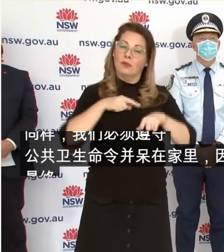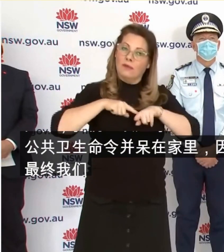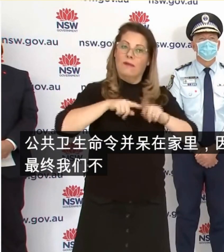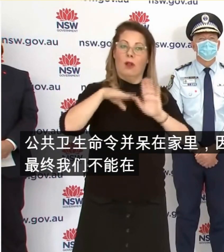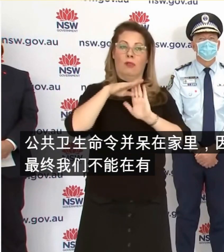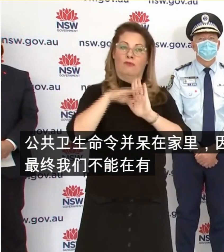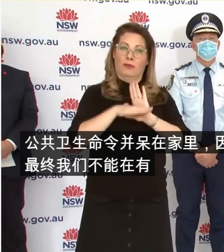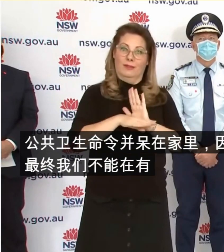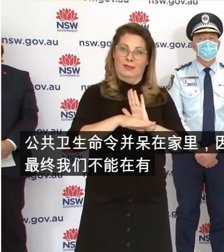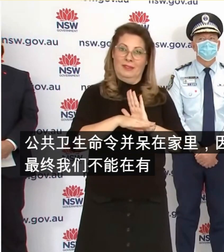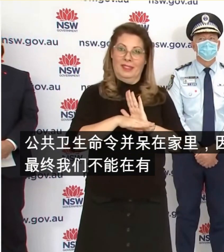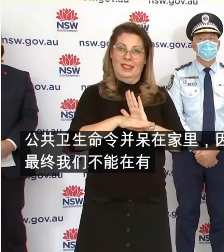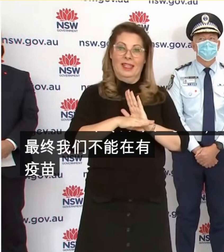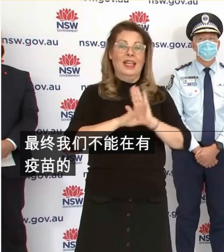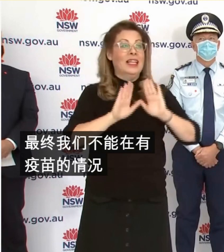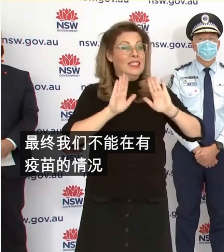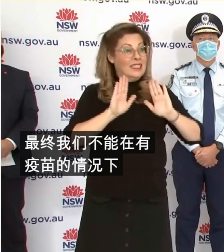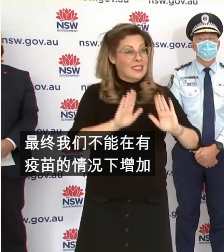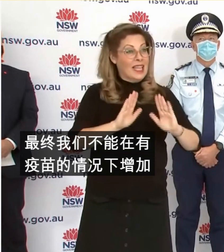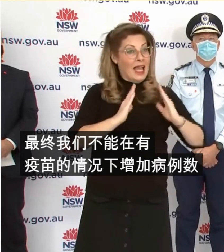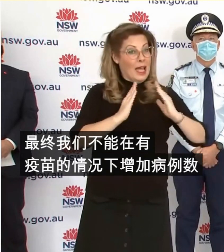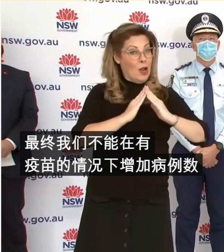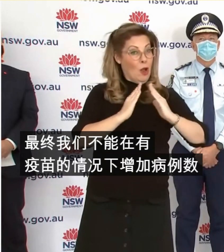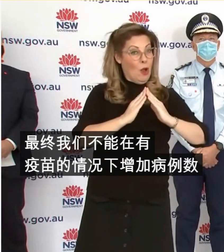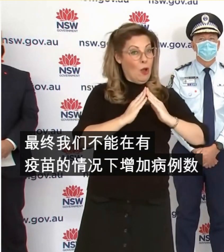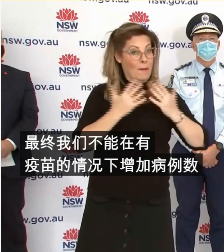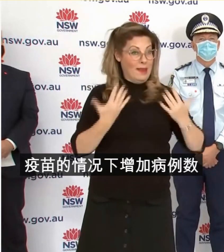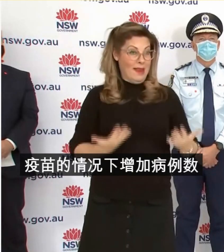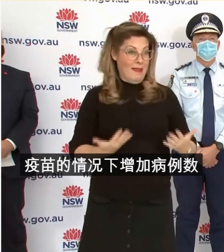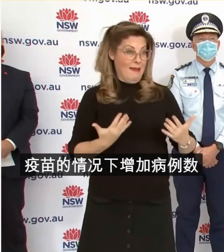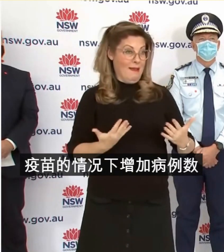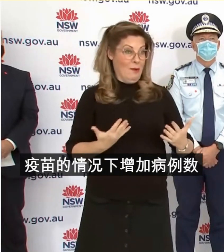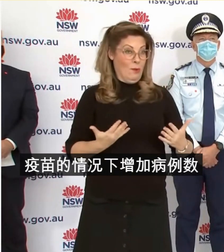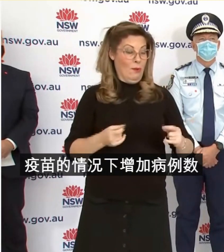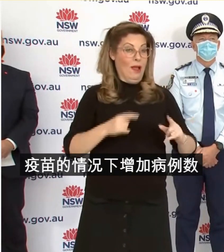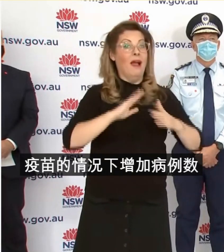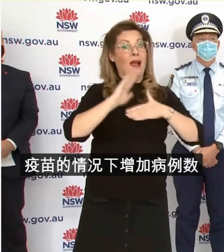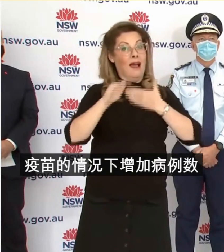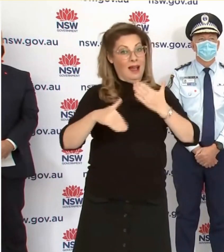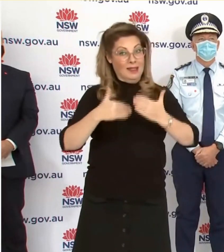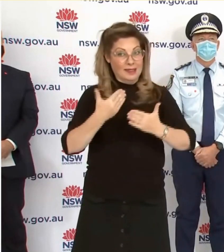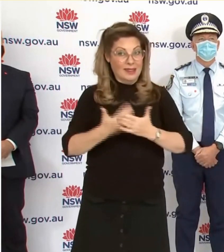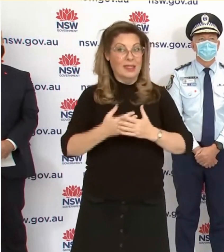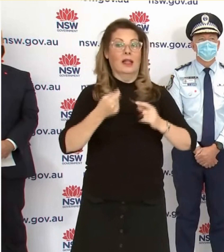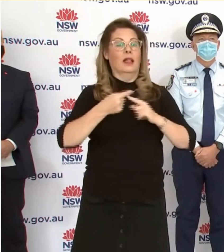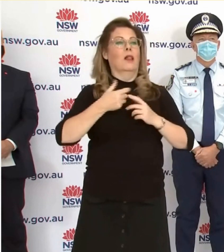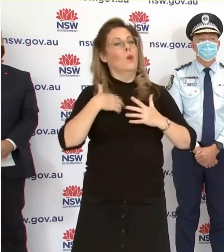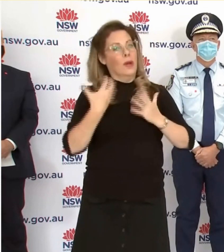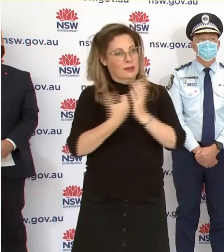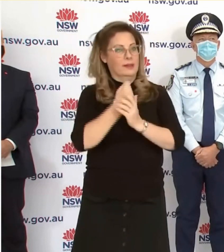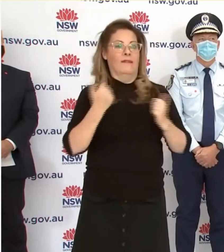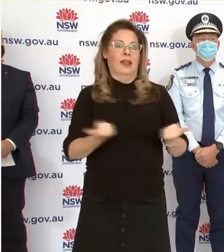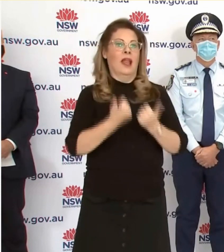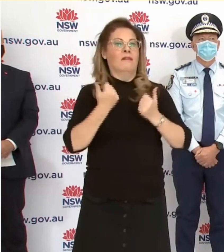home, because we can't have escalating case numbers in the presence of vaccine. In the end, the